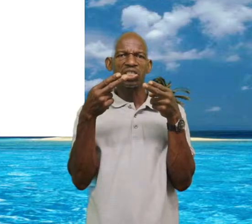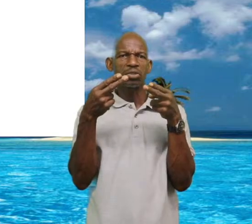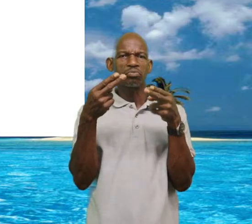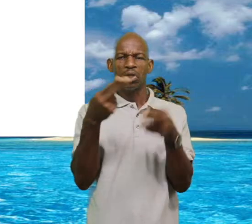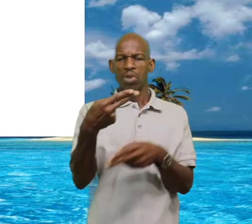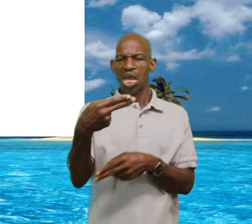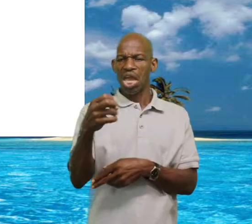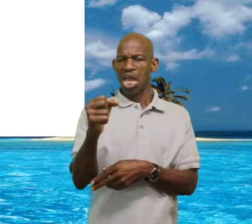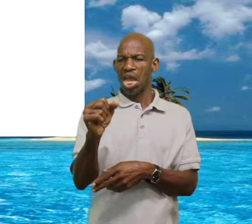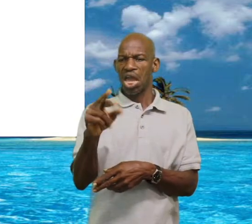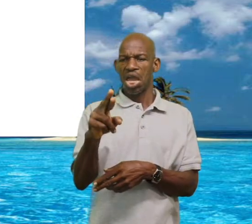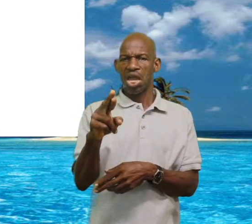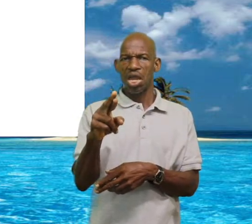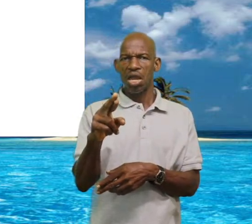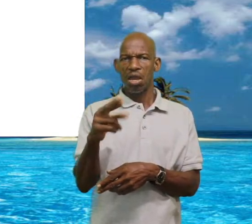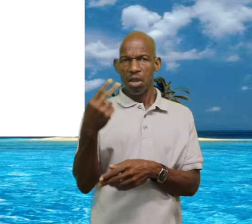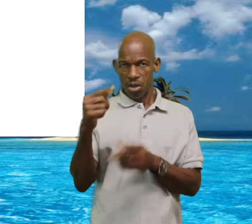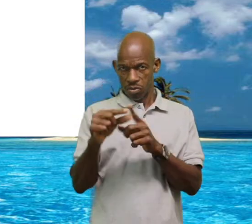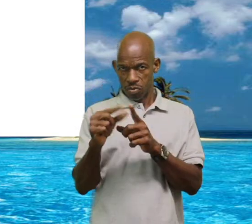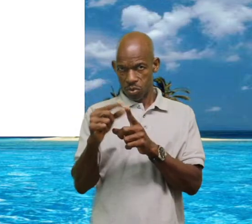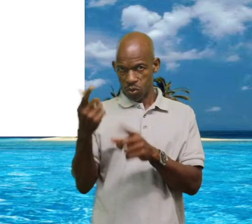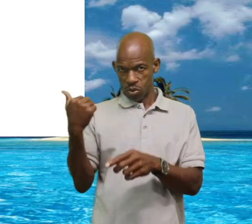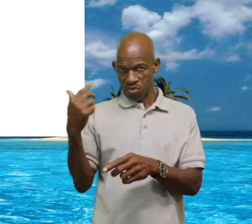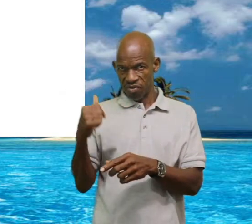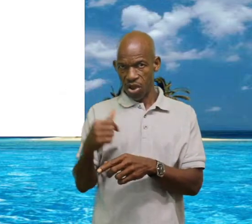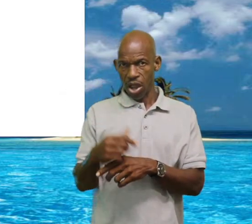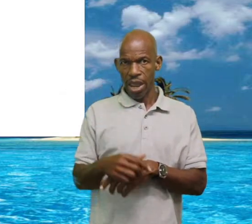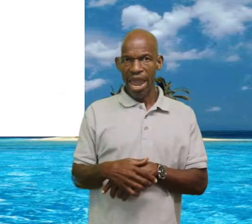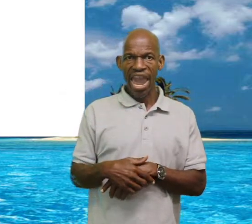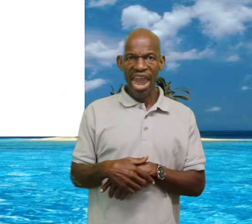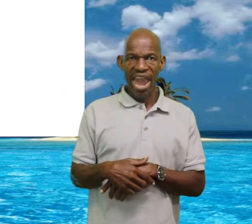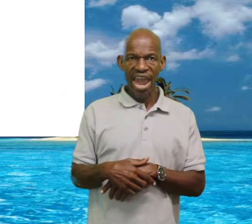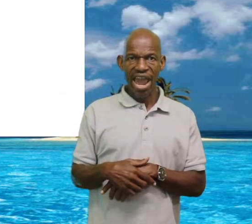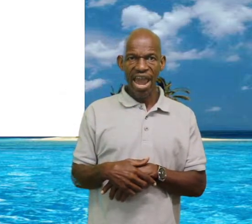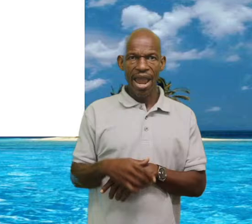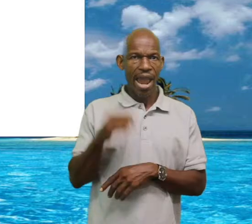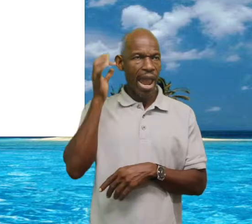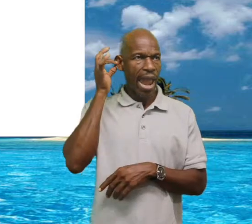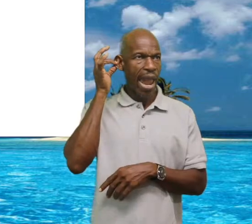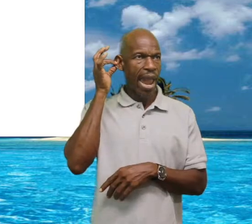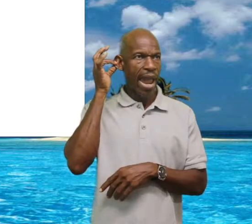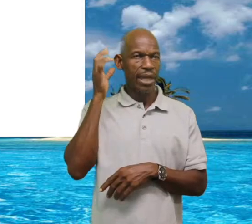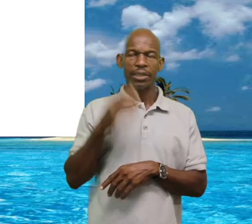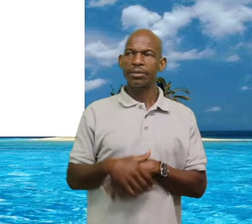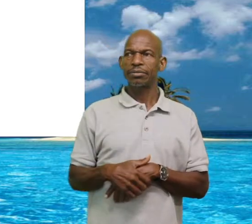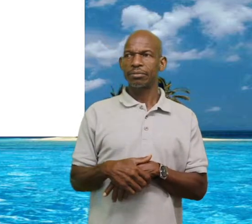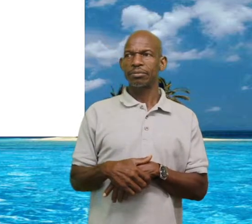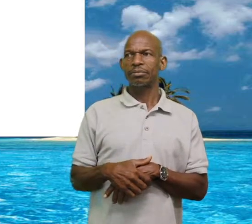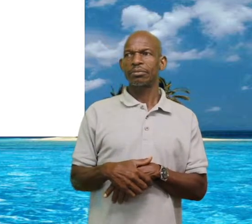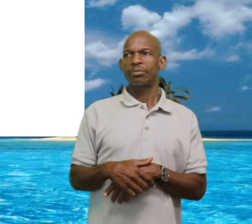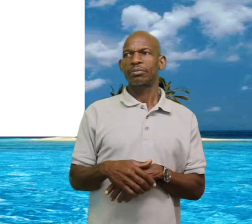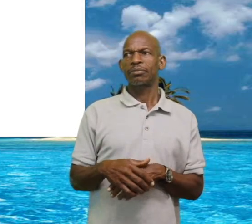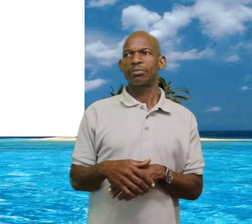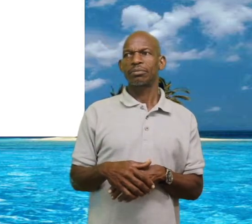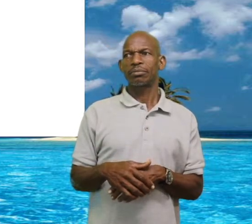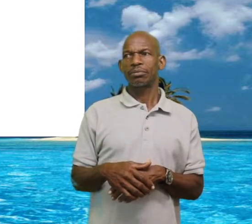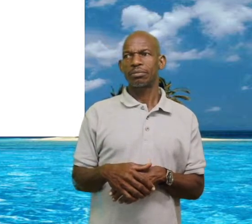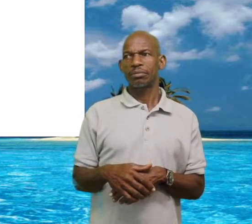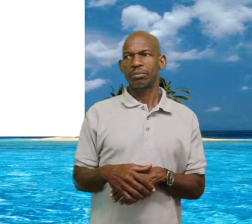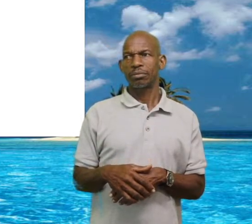And we can say the word, this man, apart from being honest, we can say he is kind. As he thin and he weak and whatever, and he's